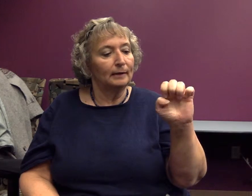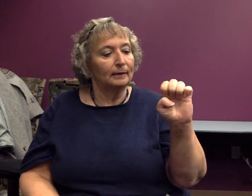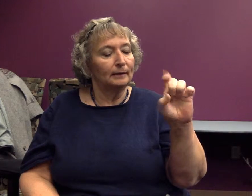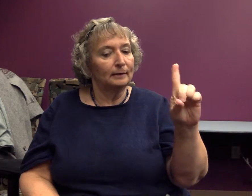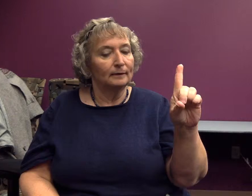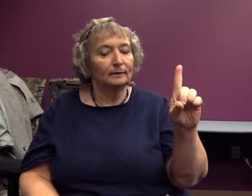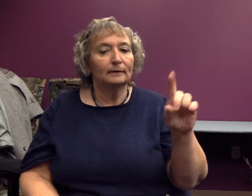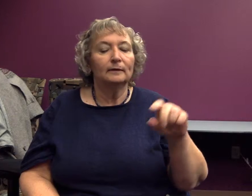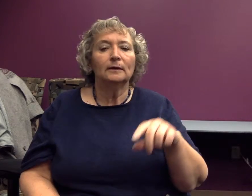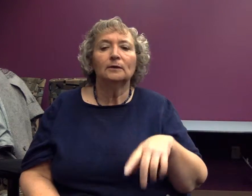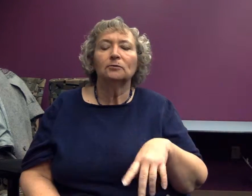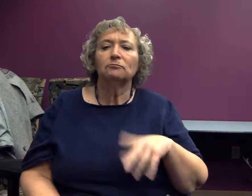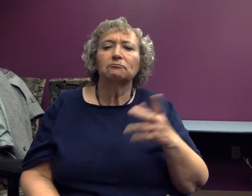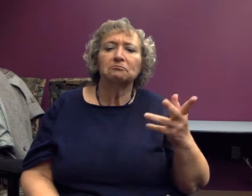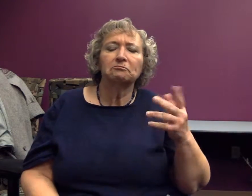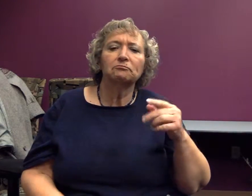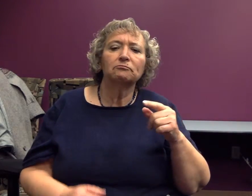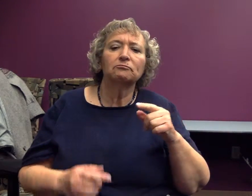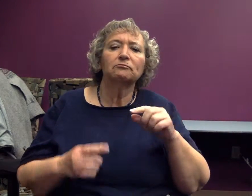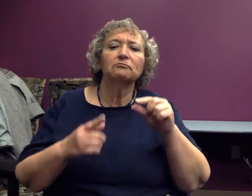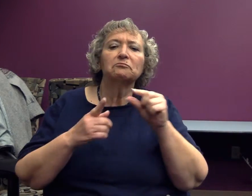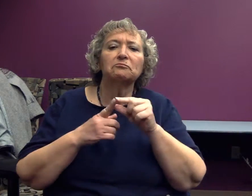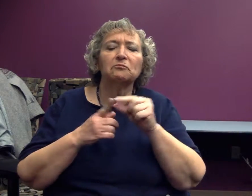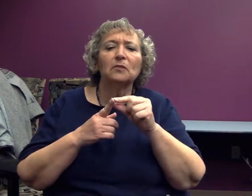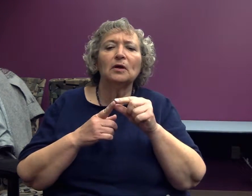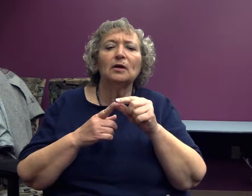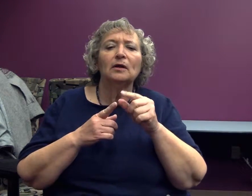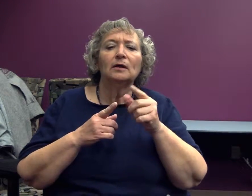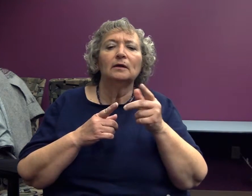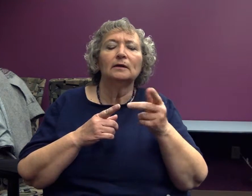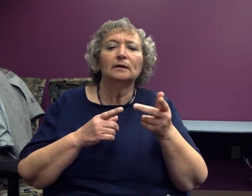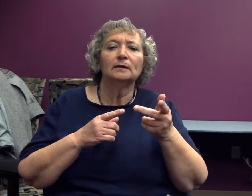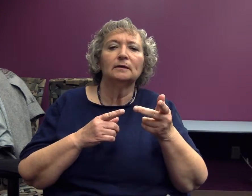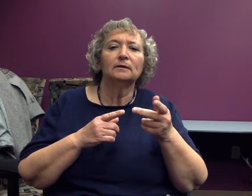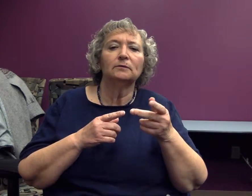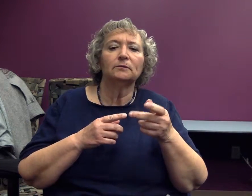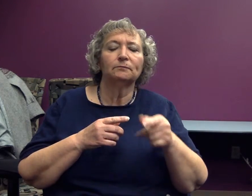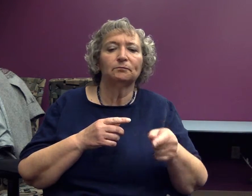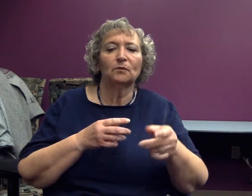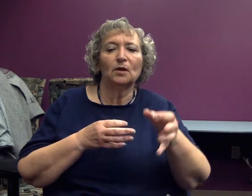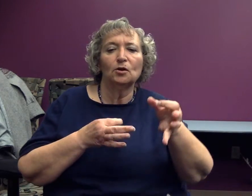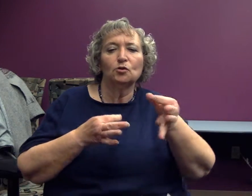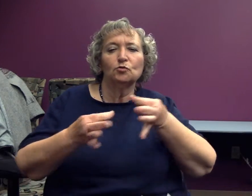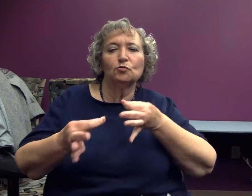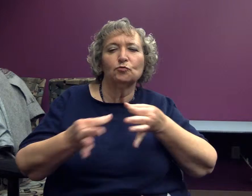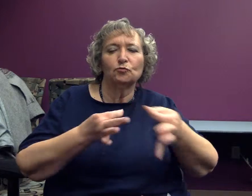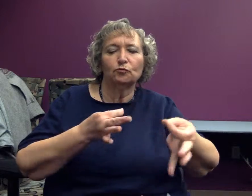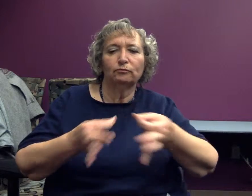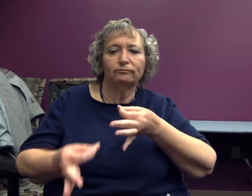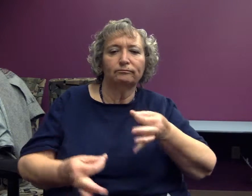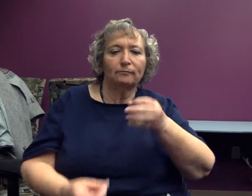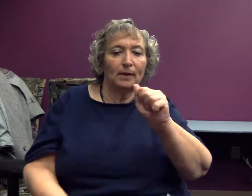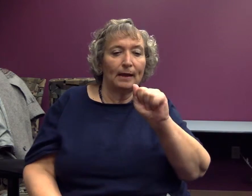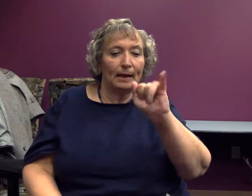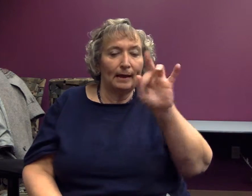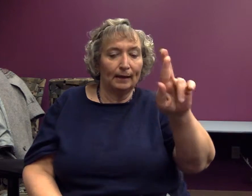Term used to describe the air when it is at the limit for the amount of water vapor that it can hold.